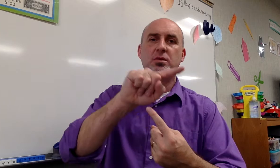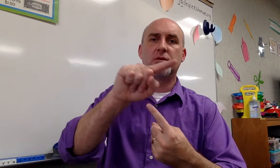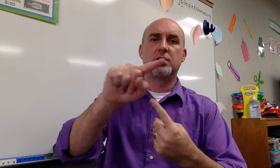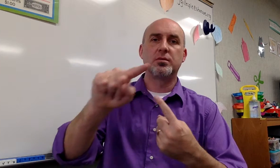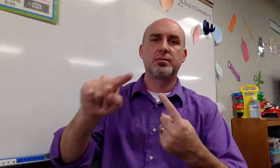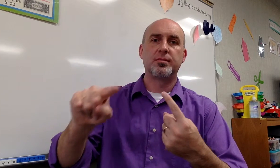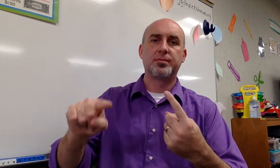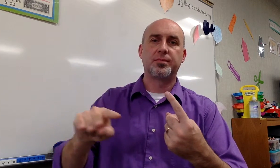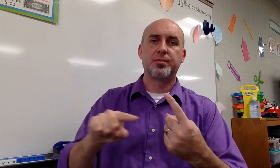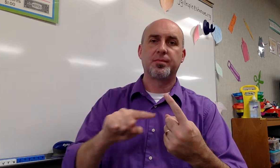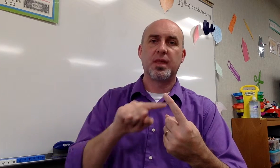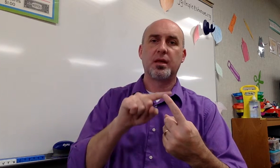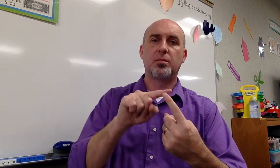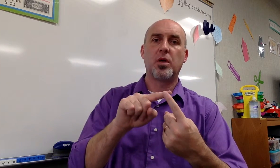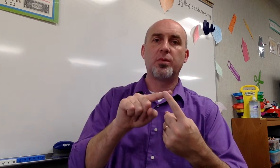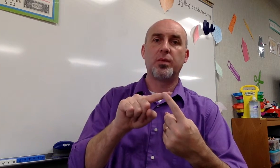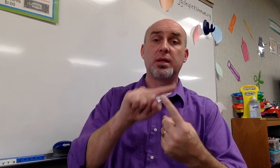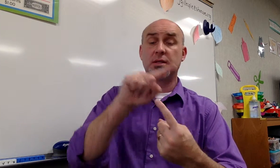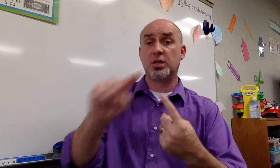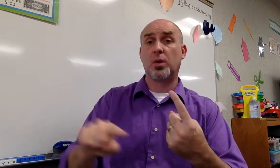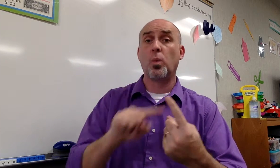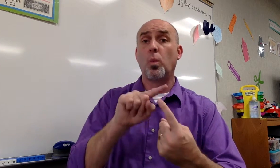circle and come all the way around, touch again. When.